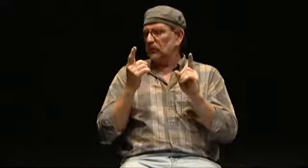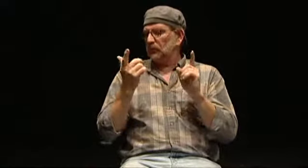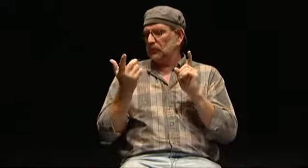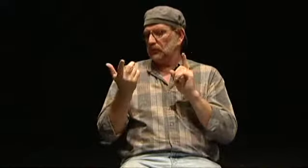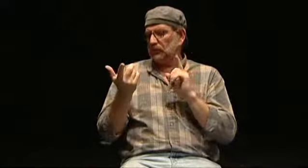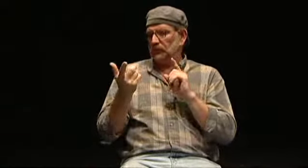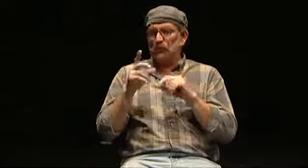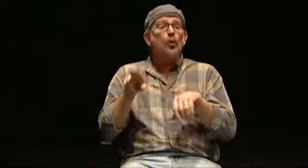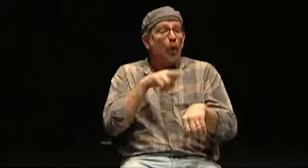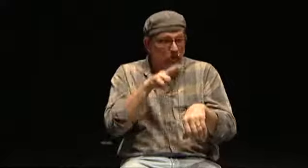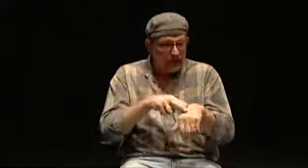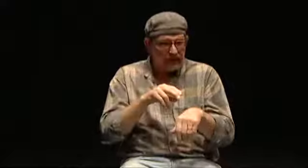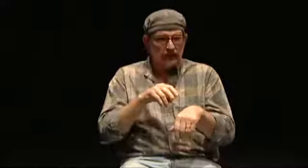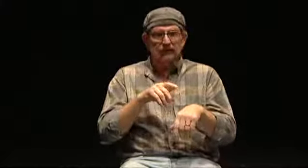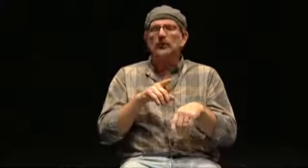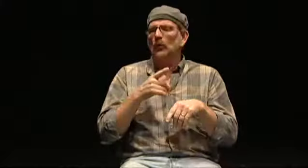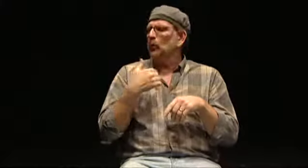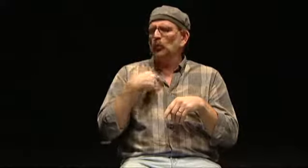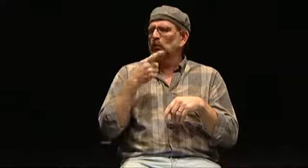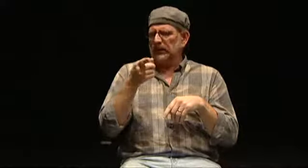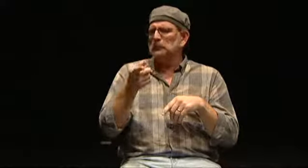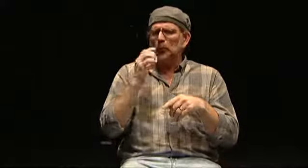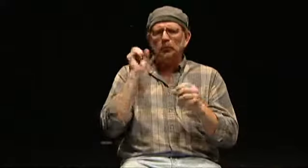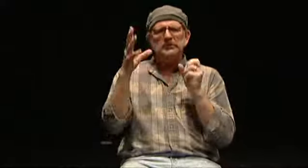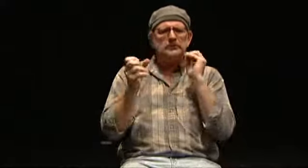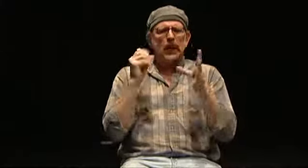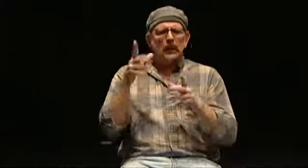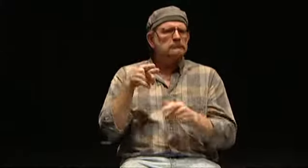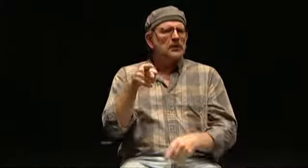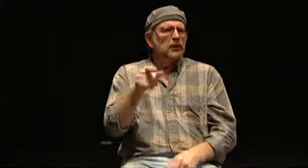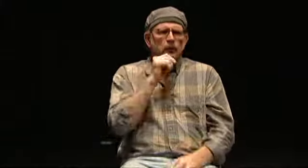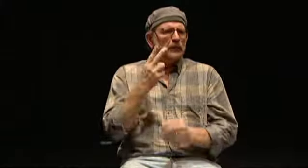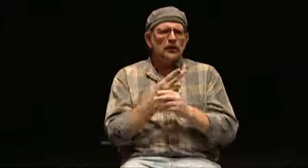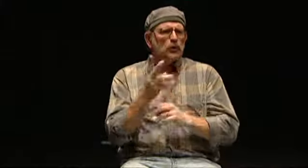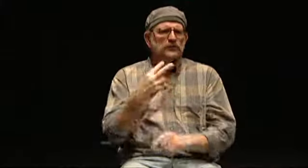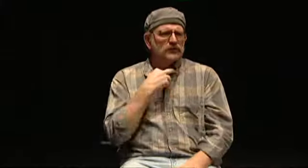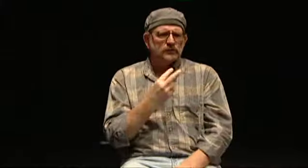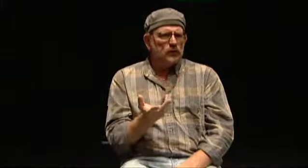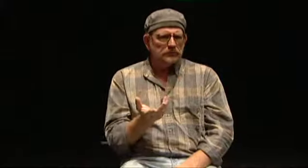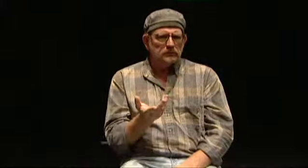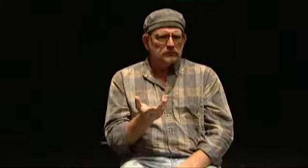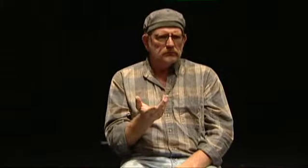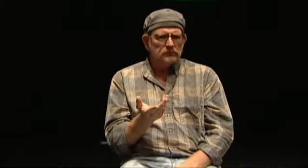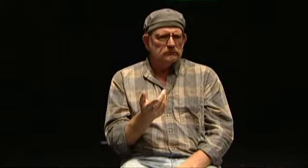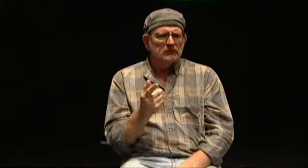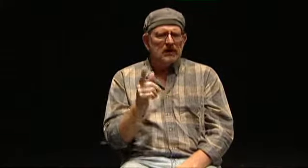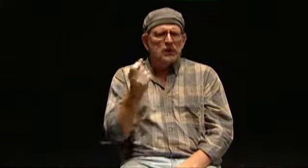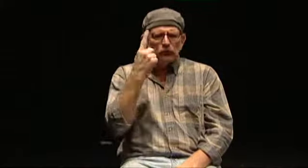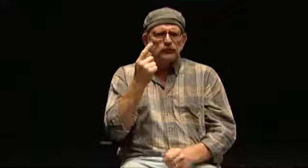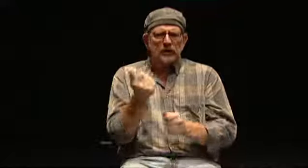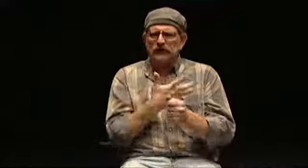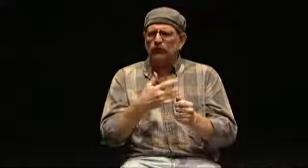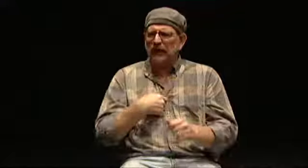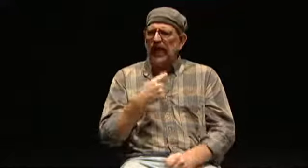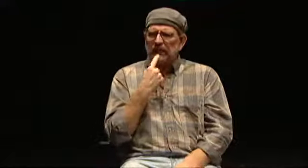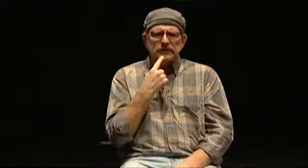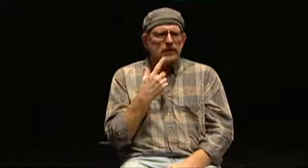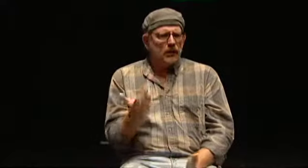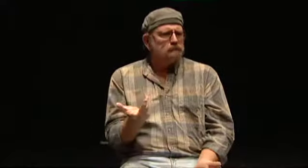I normally, you know, we would be signing. We wouldn't, he wouldn't be using his voice. You know,